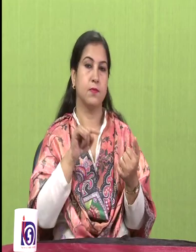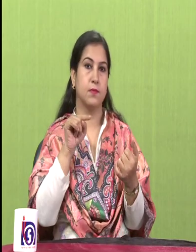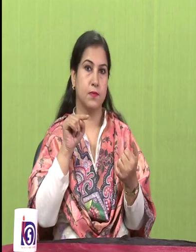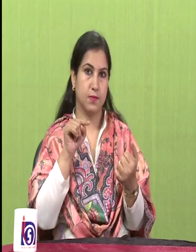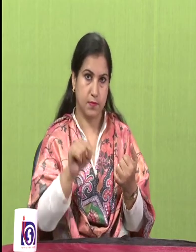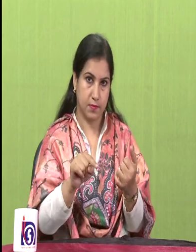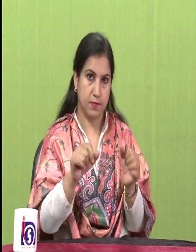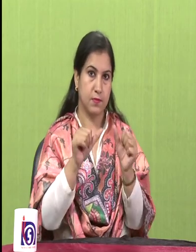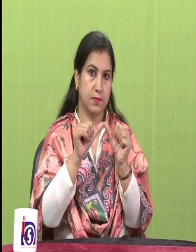www.nios.ac.in.